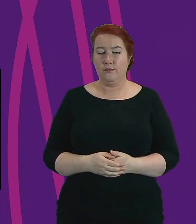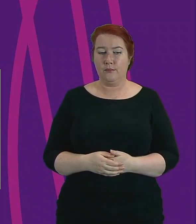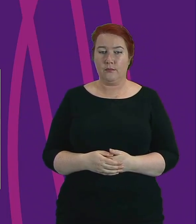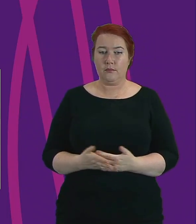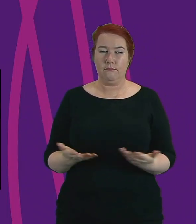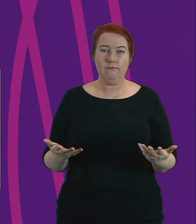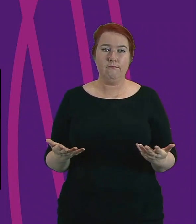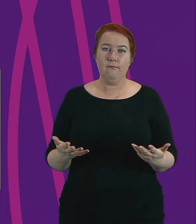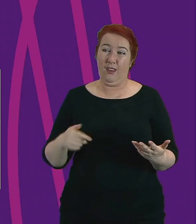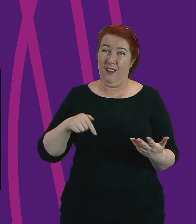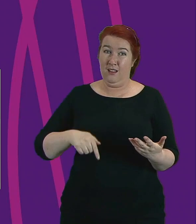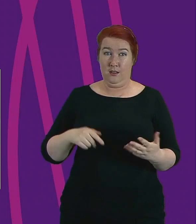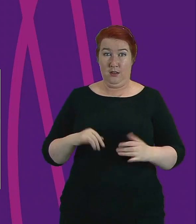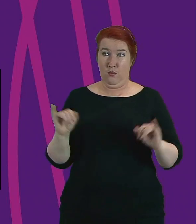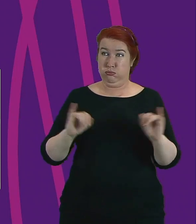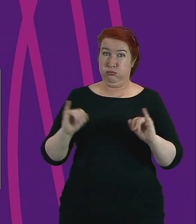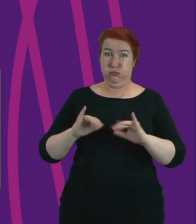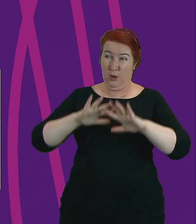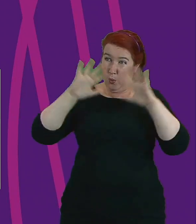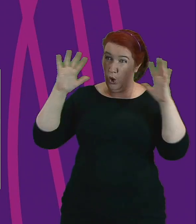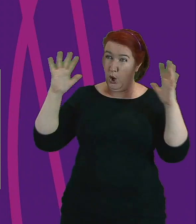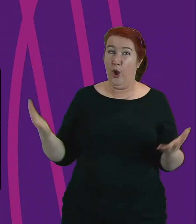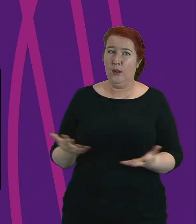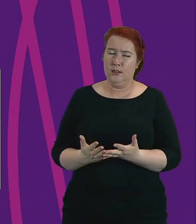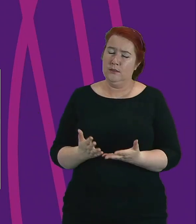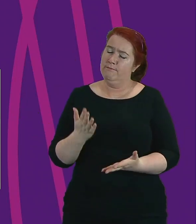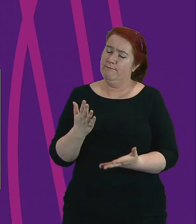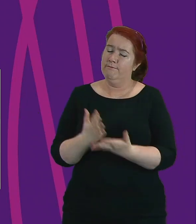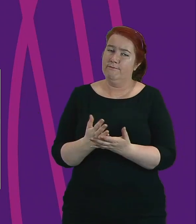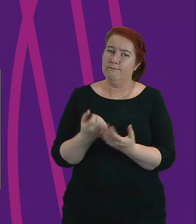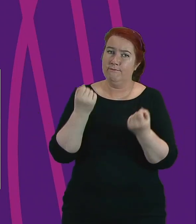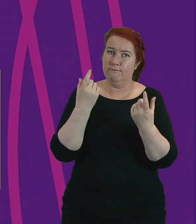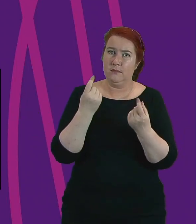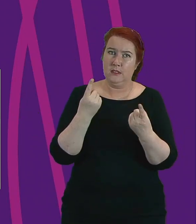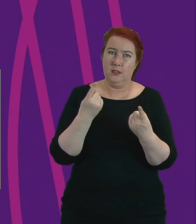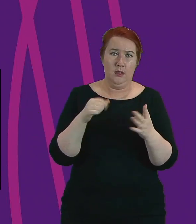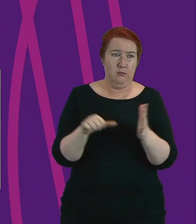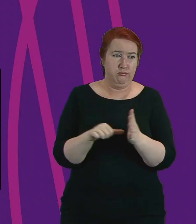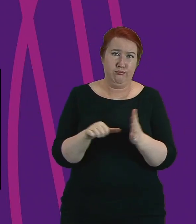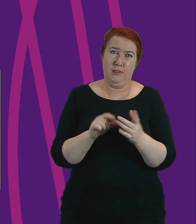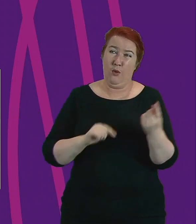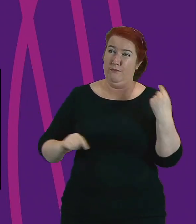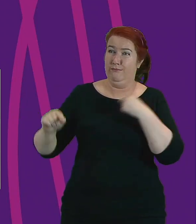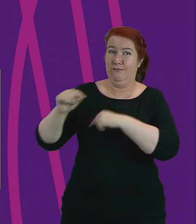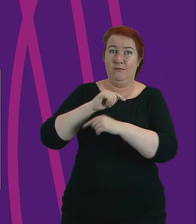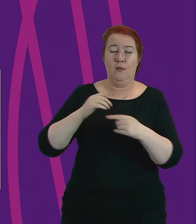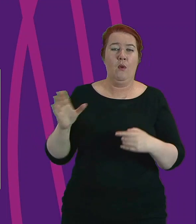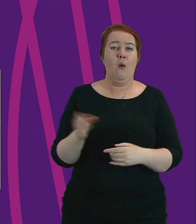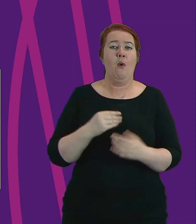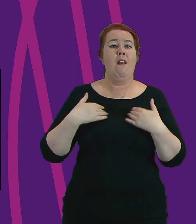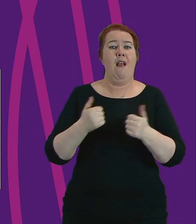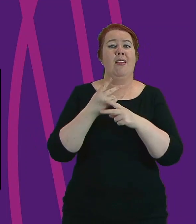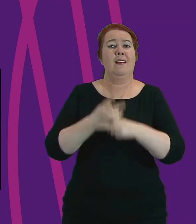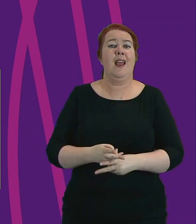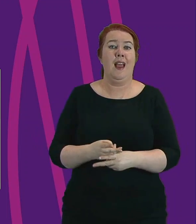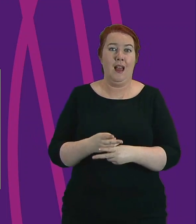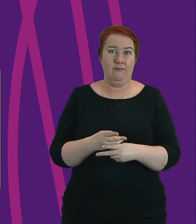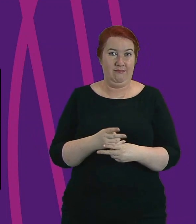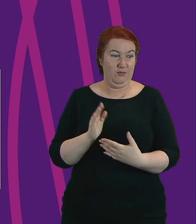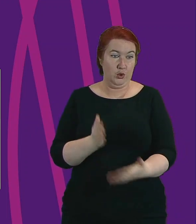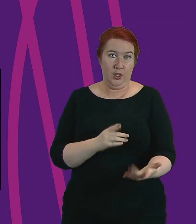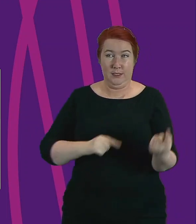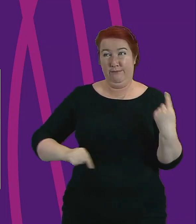this global pandemic is presenting enormous challenges to healthcare systems right around the world. And that is why we